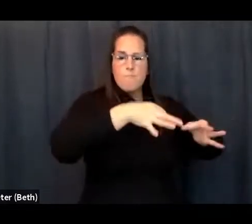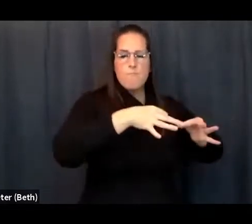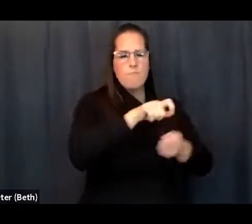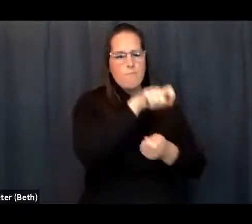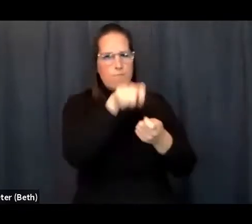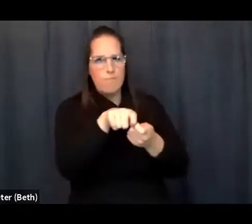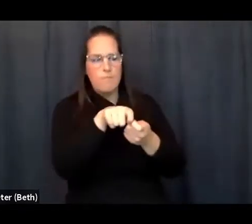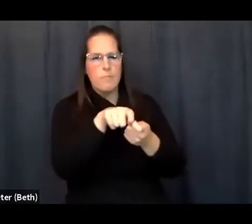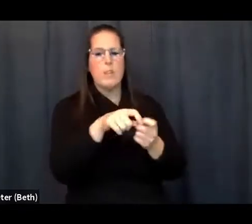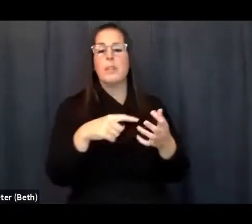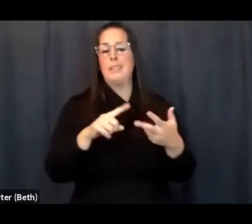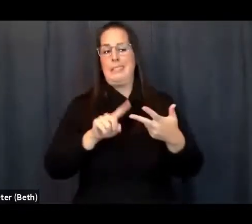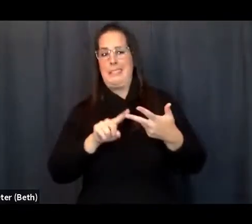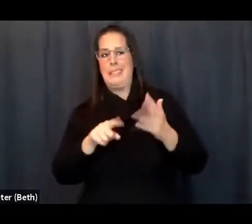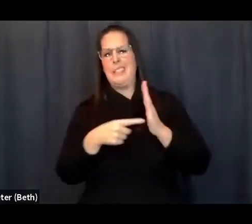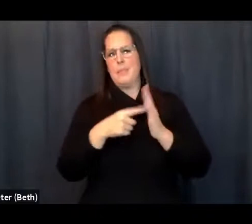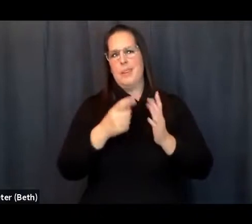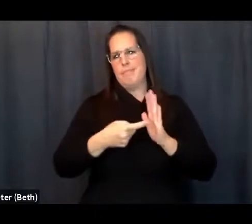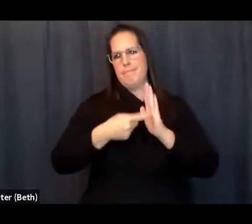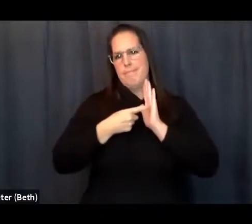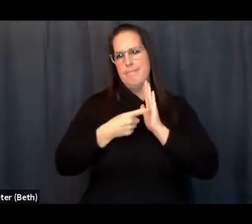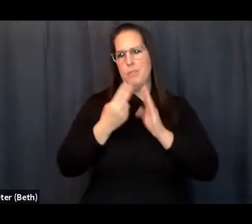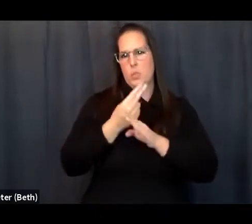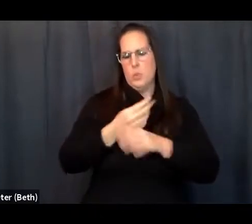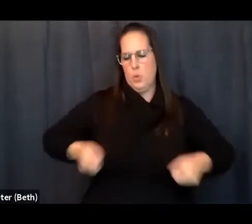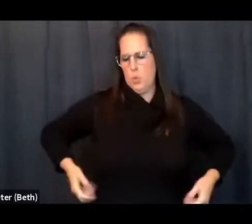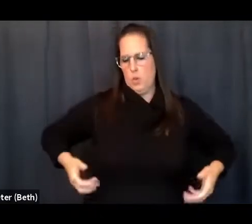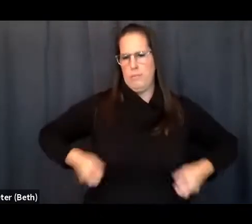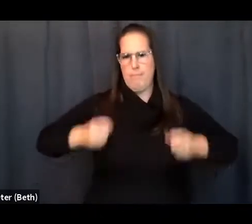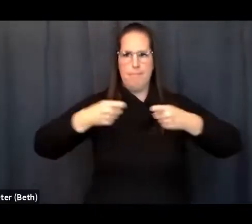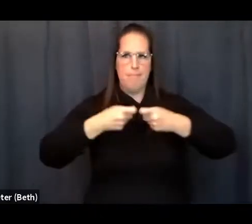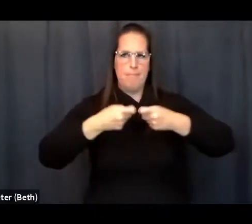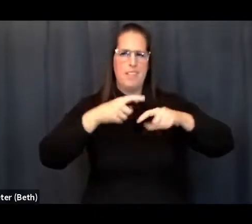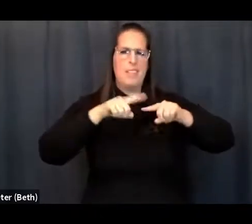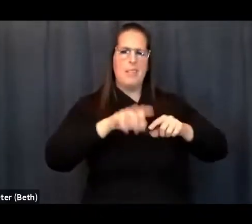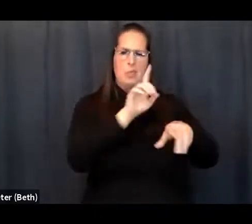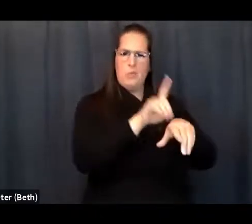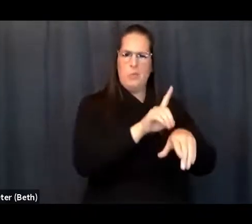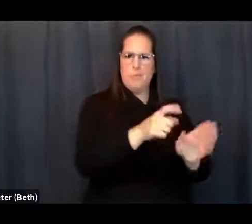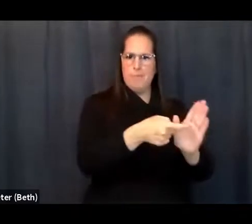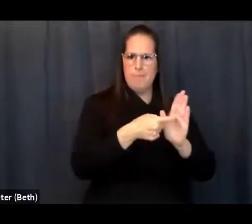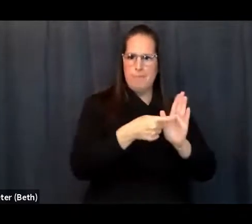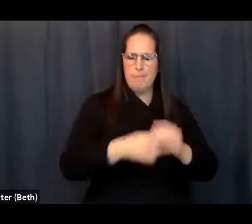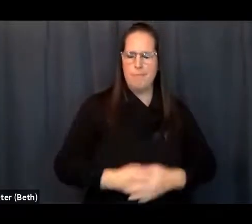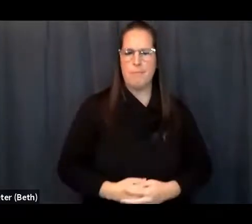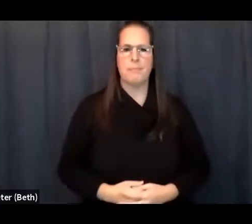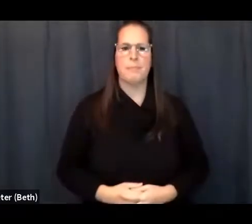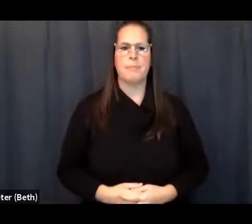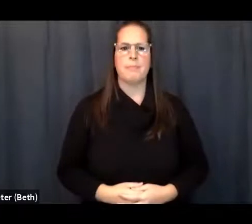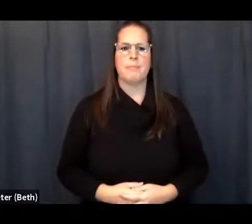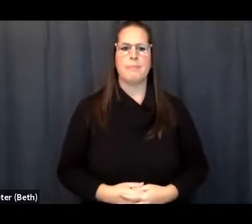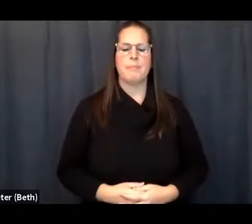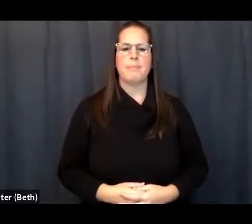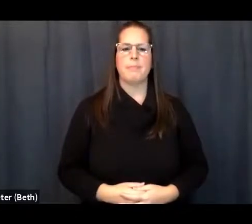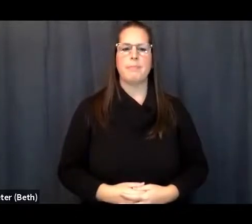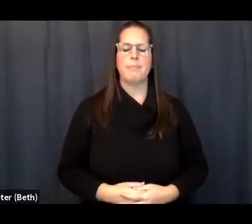manual wheelchair access depending on the specific job demands. Know this, the